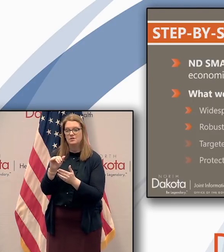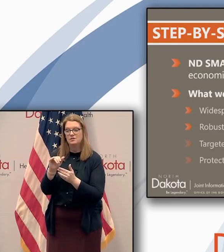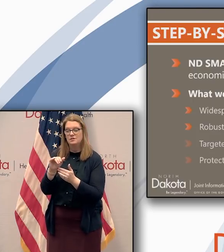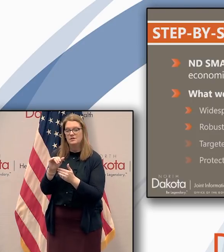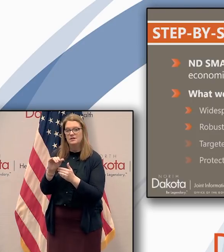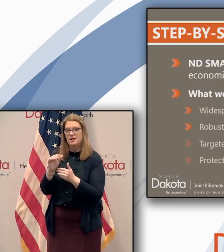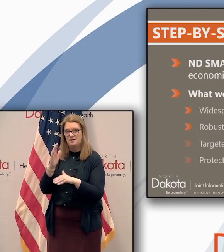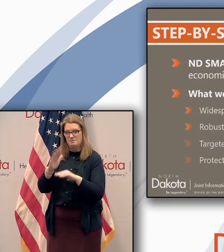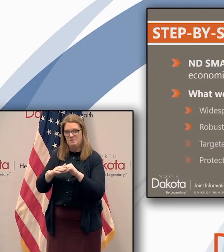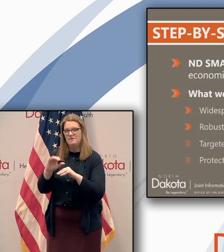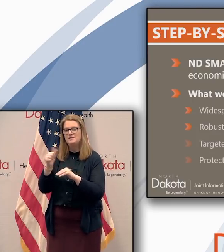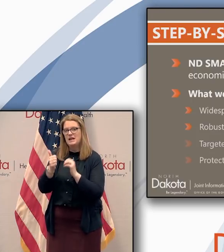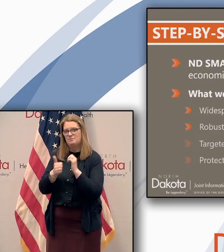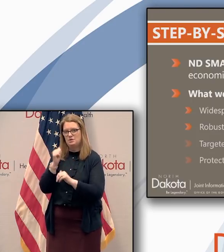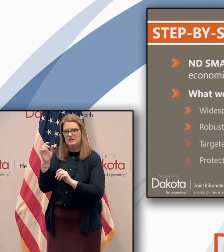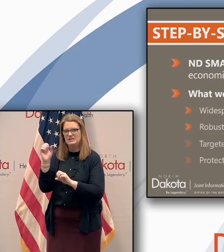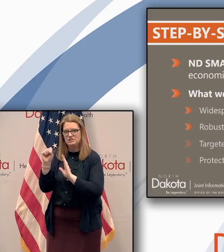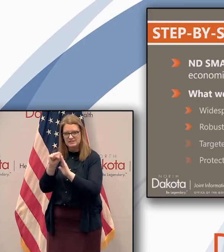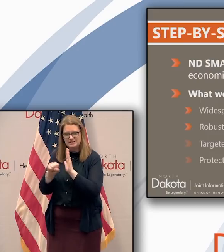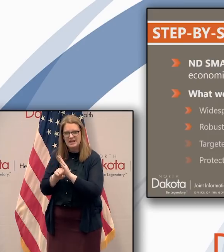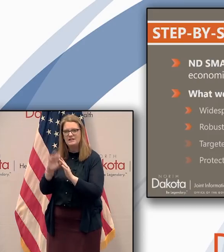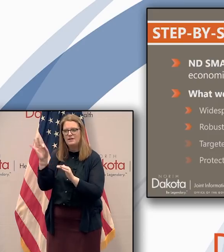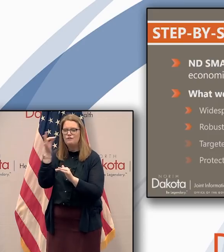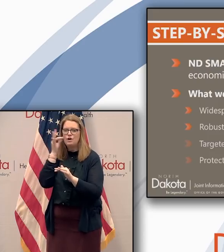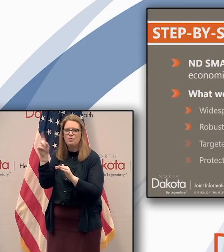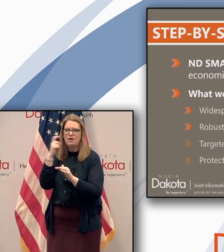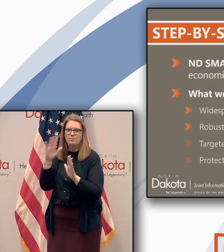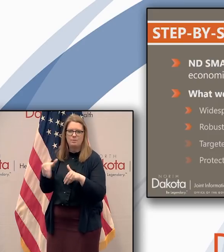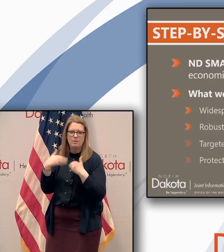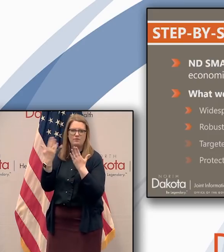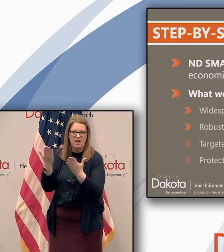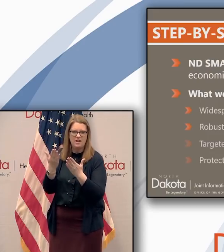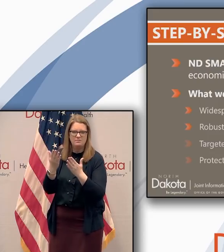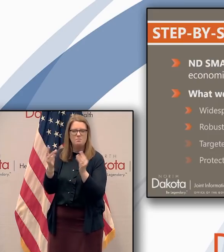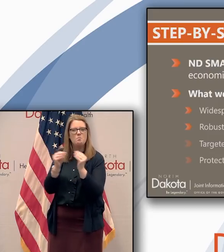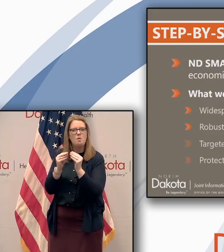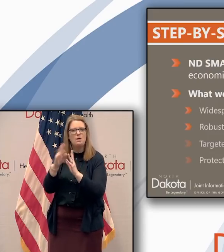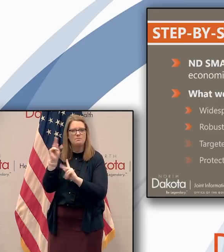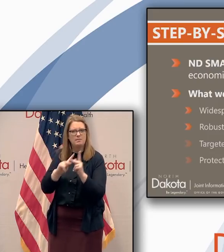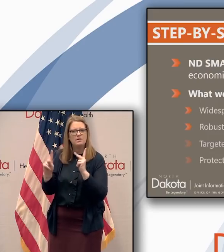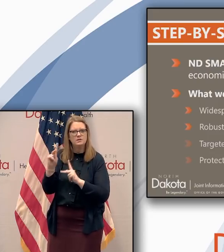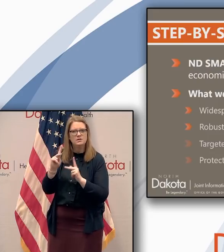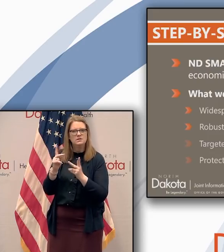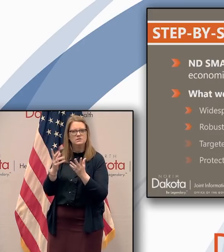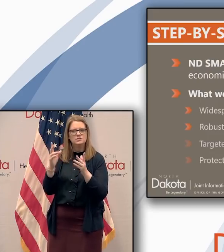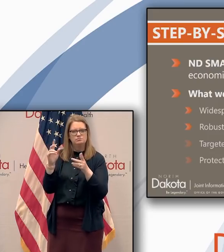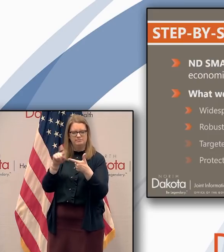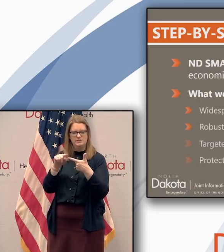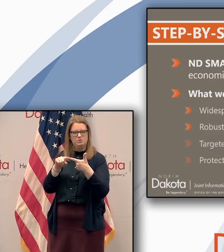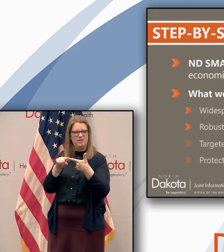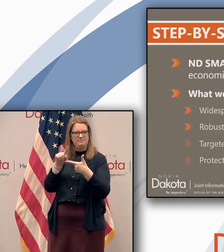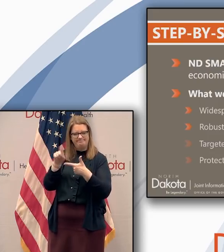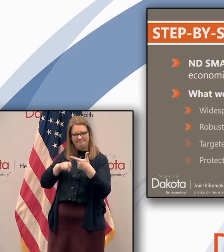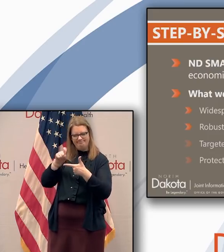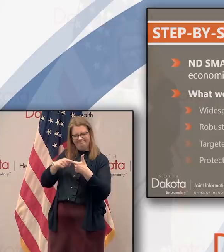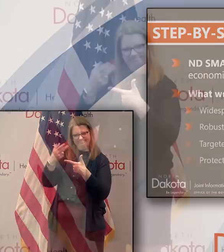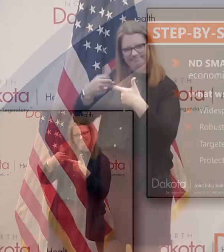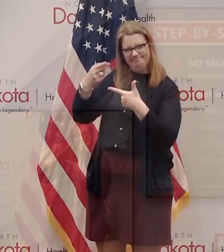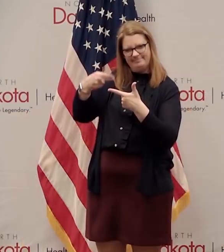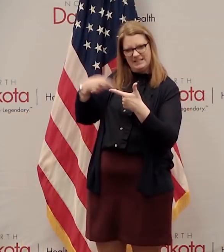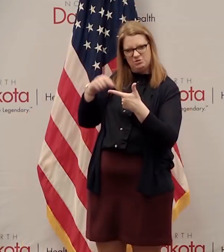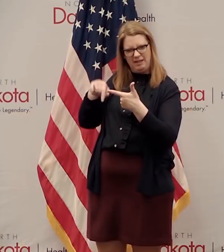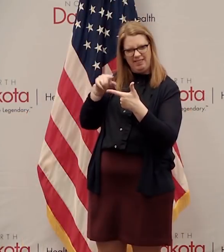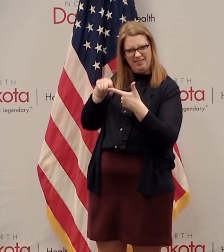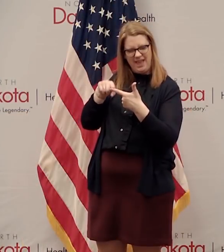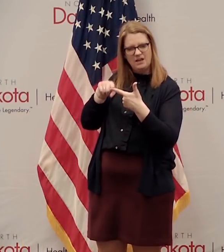per state would be delivered from the feds, and this would complement what we're doing here in North Dakota. But knowing that we're going to have